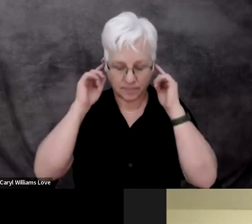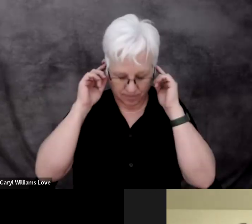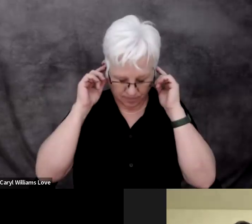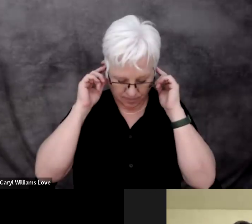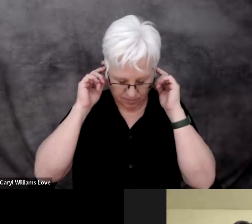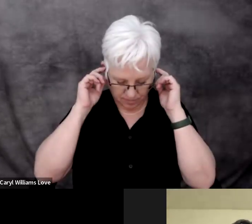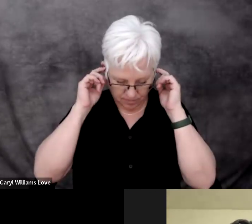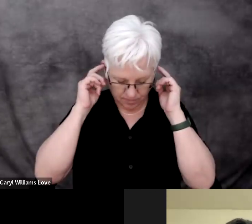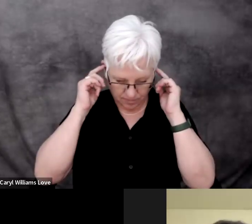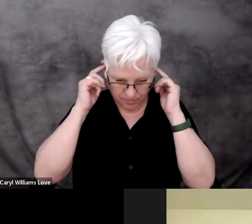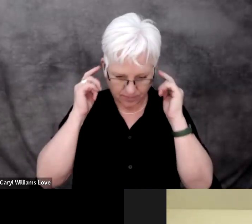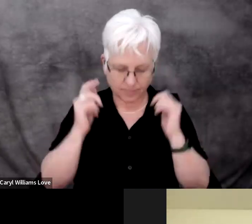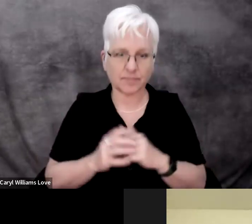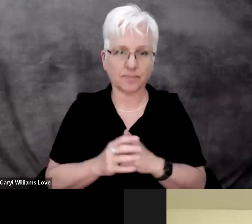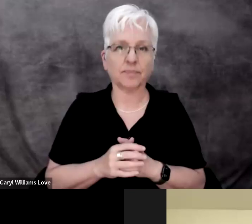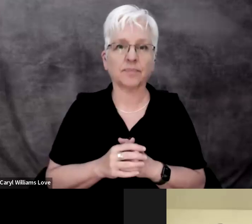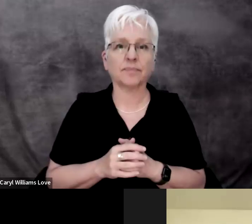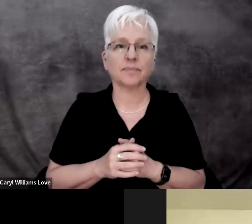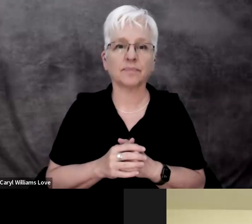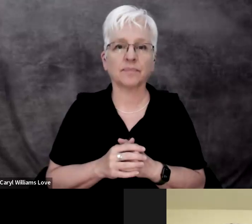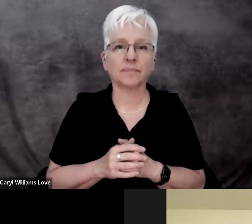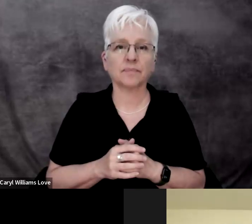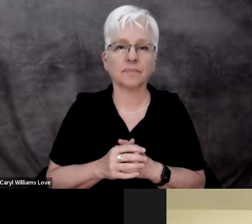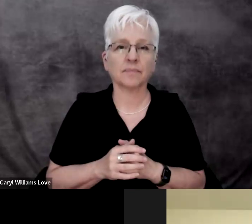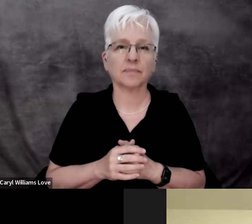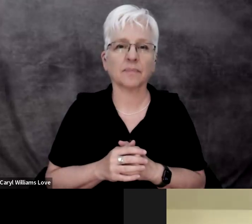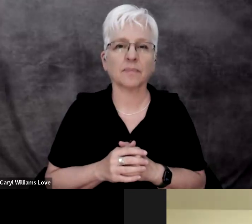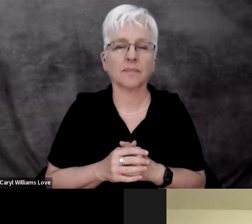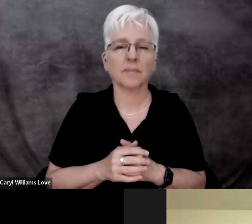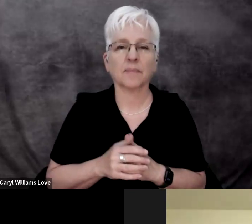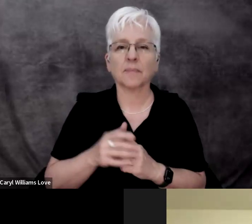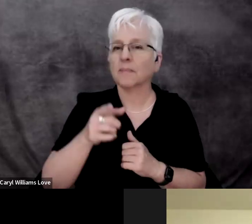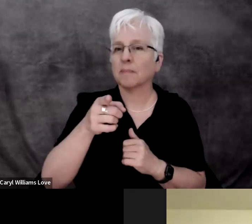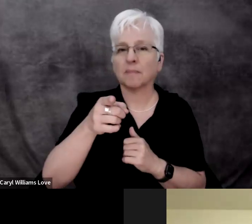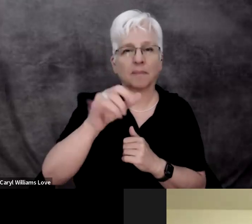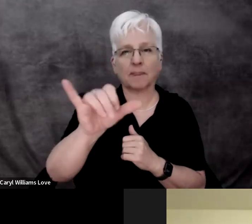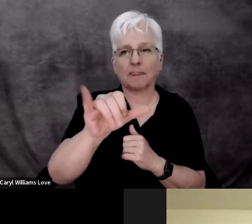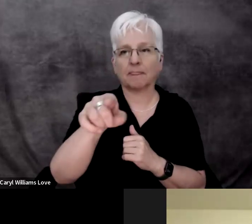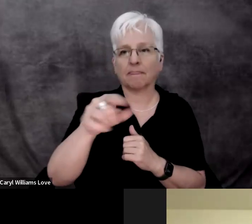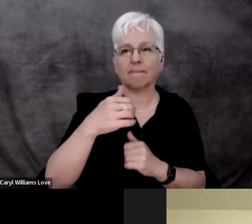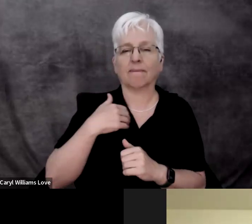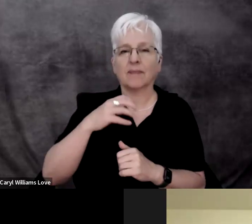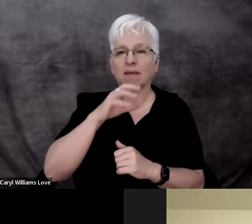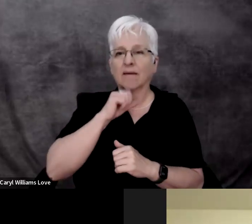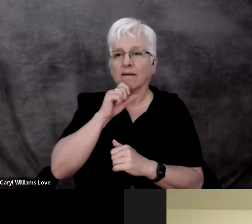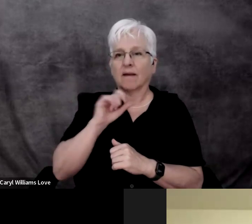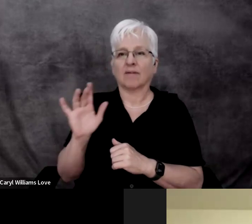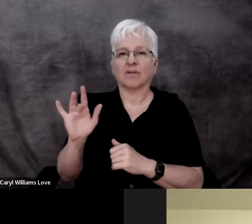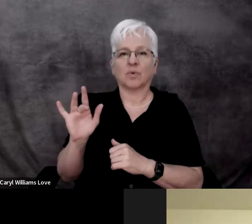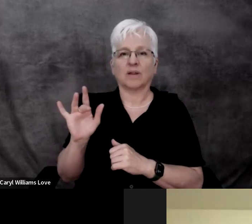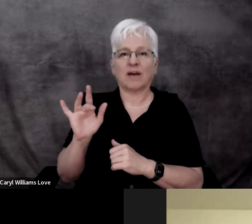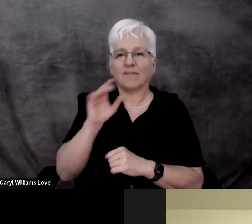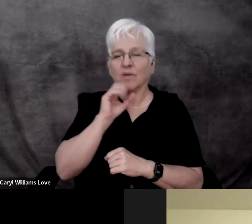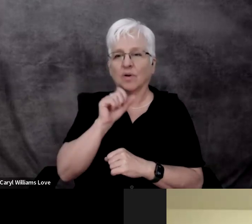want you to hold your head high because what you did is, I'm a parent too. I'm a parent of a 25-year-old. I am spring-loaded to tell the world about the challenges